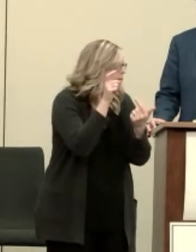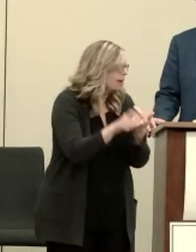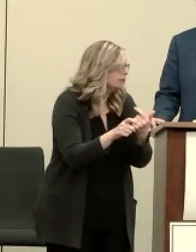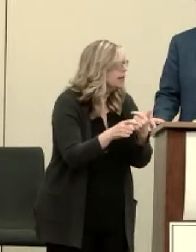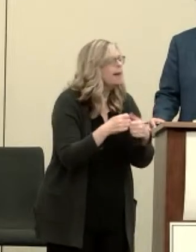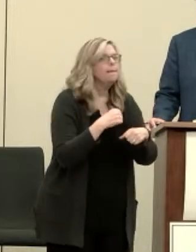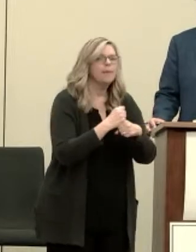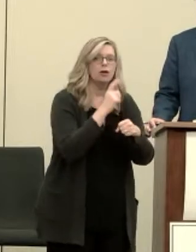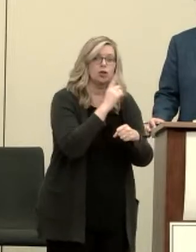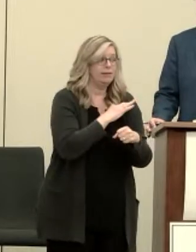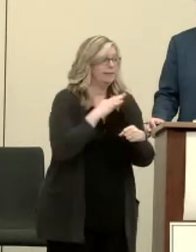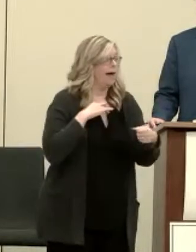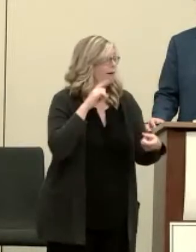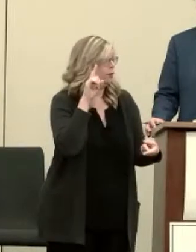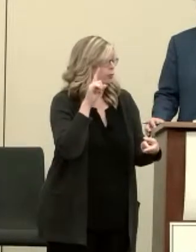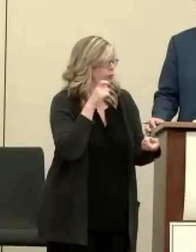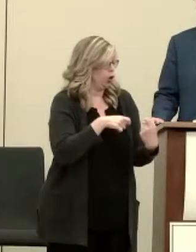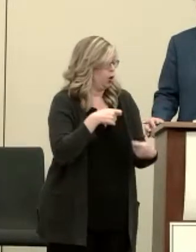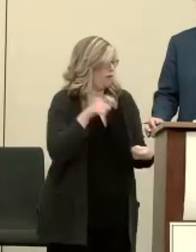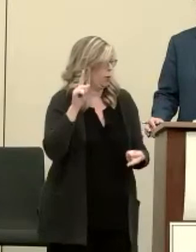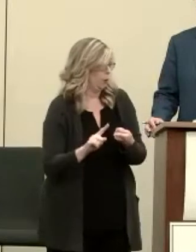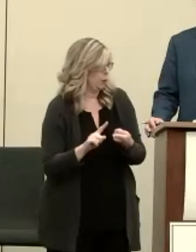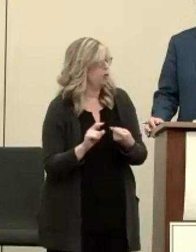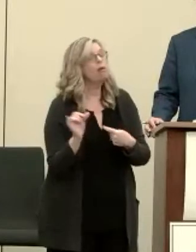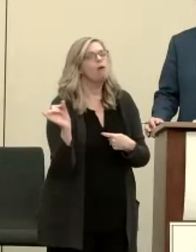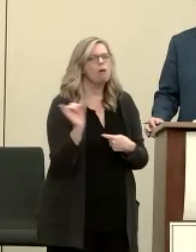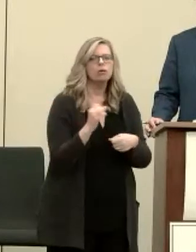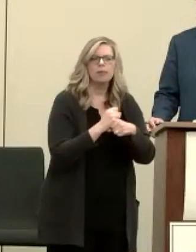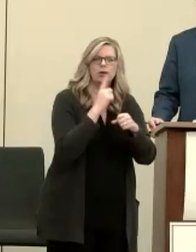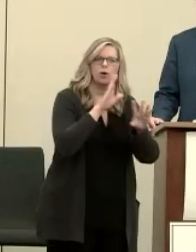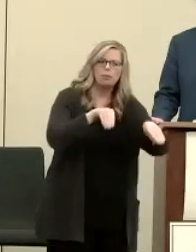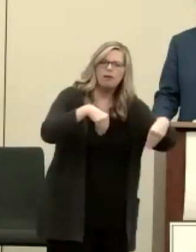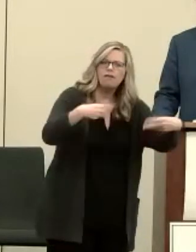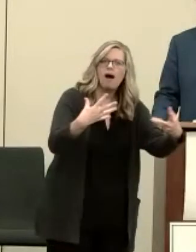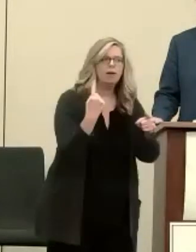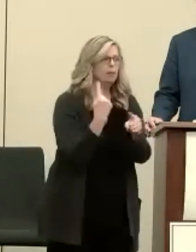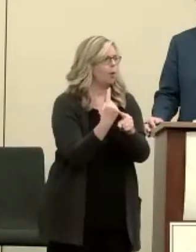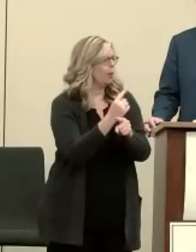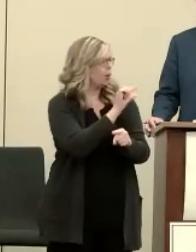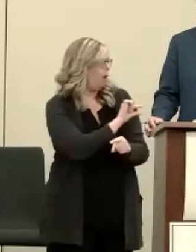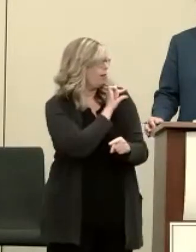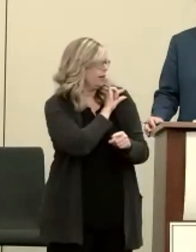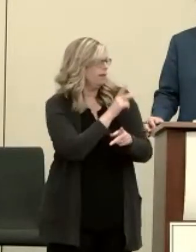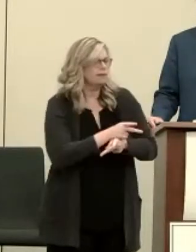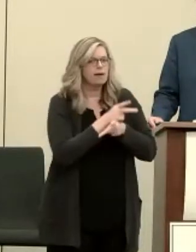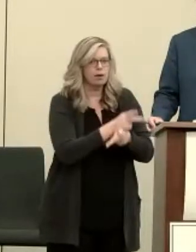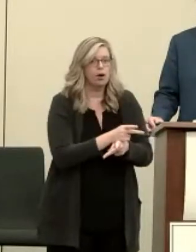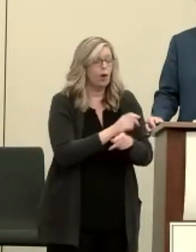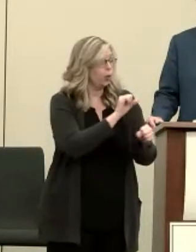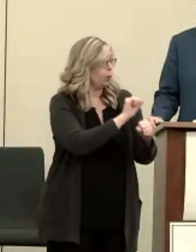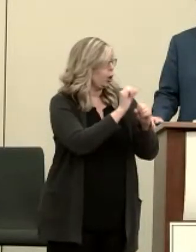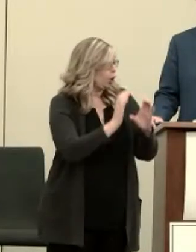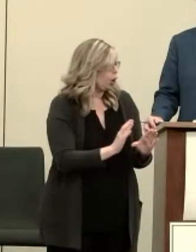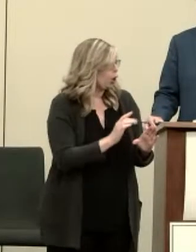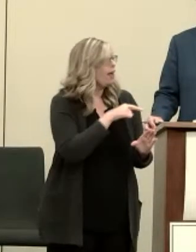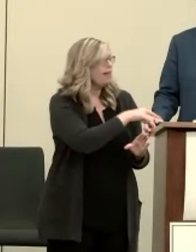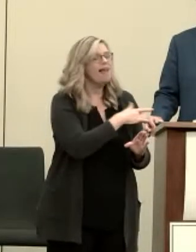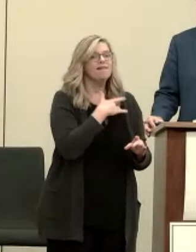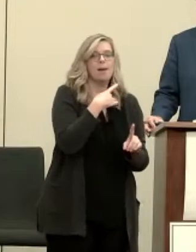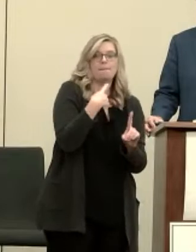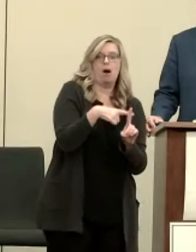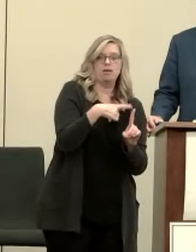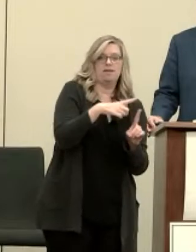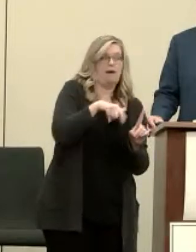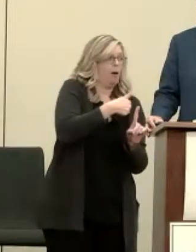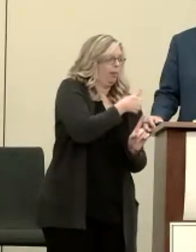and ensure that everyone is getting the quality of care they need, that the workers are able to feel positive about